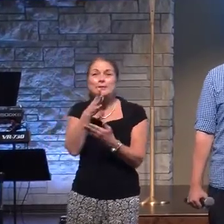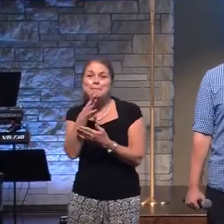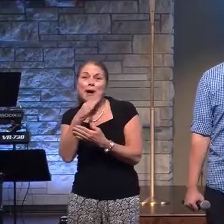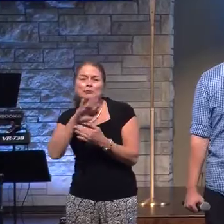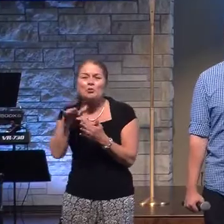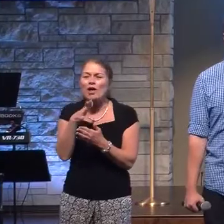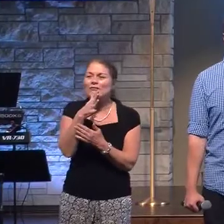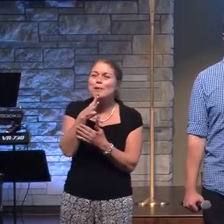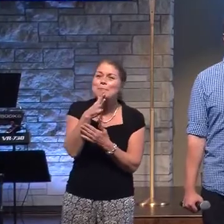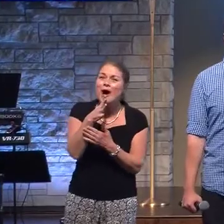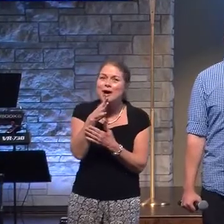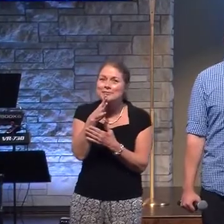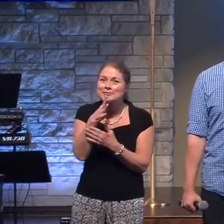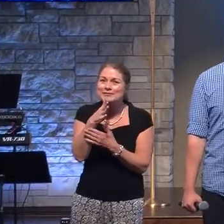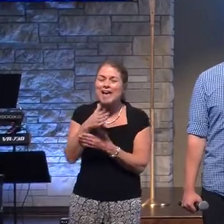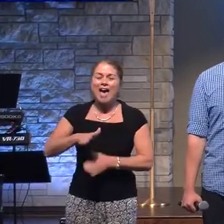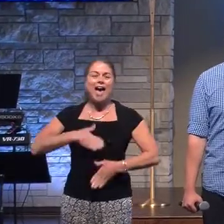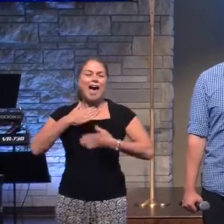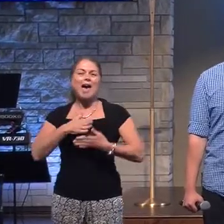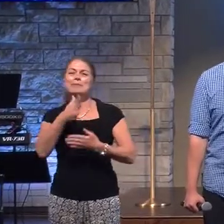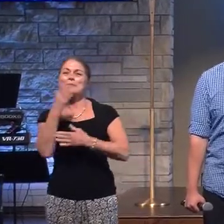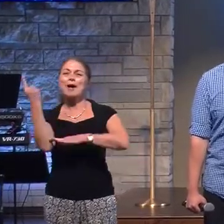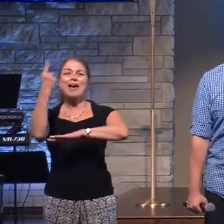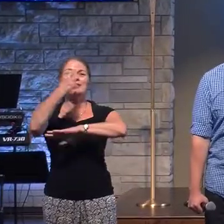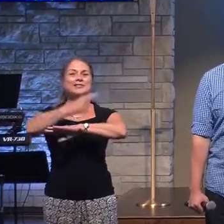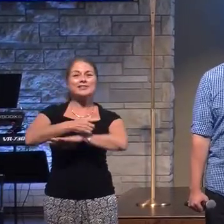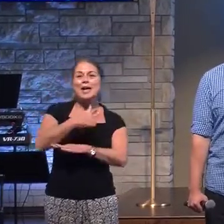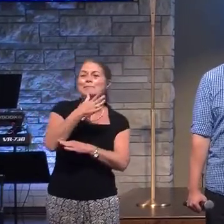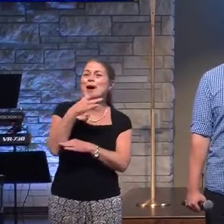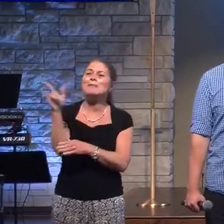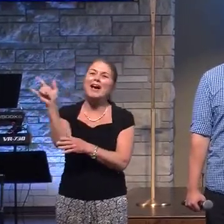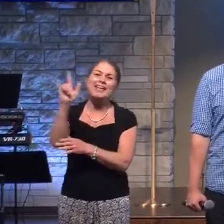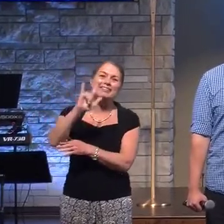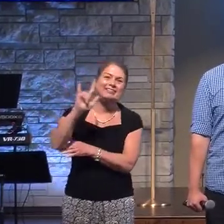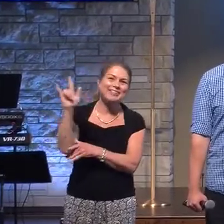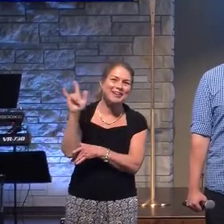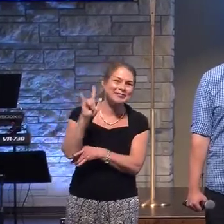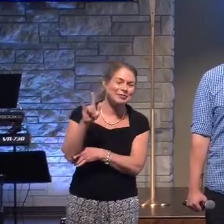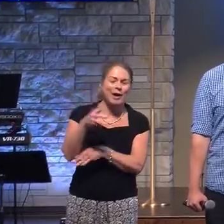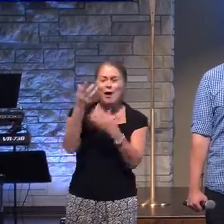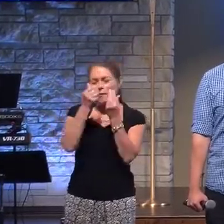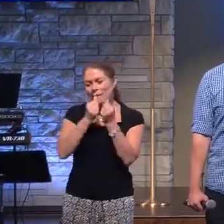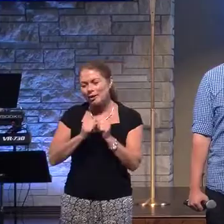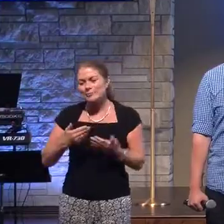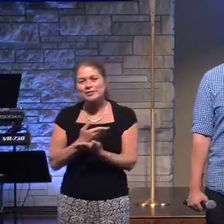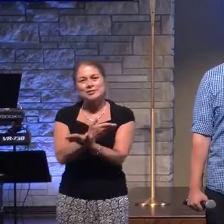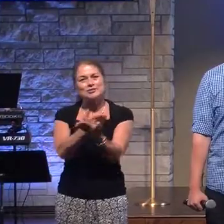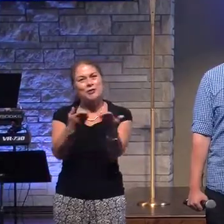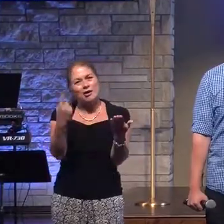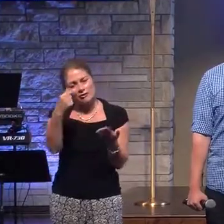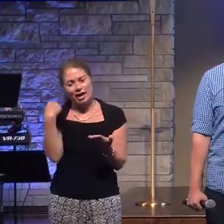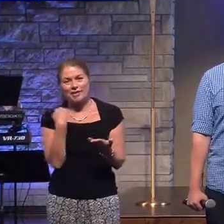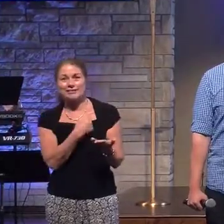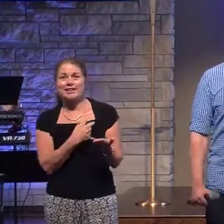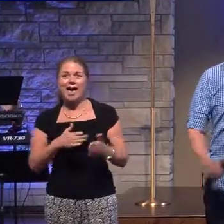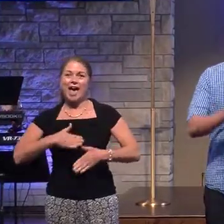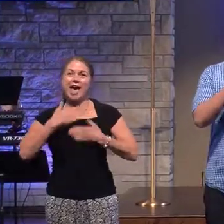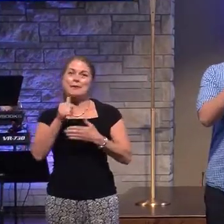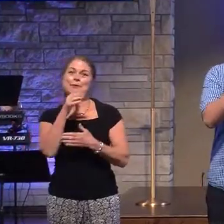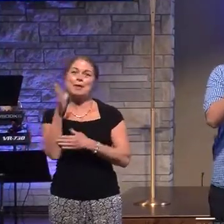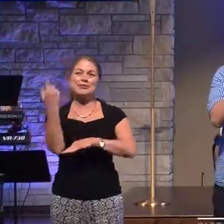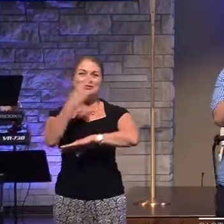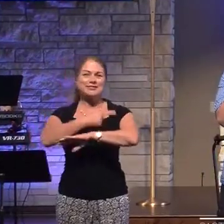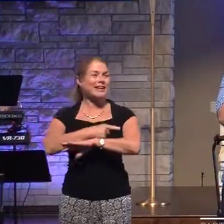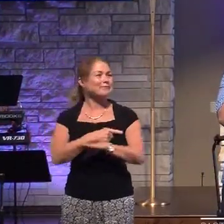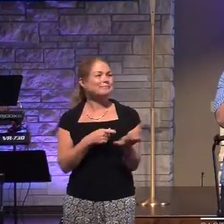of our moms out there, happy Mother's Day. Mom, I love you. What a blessing you all are to us. So happy Mother's Day.